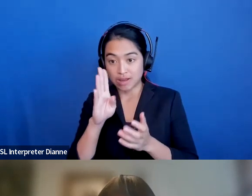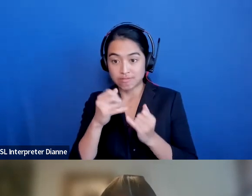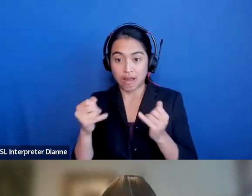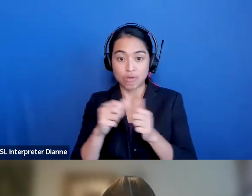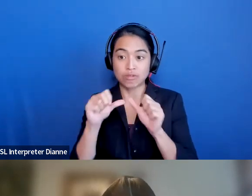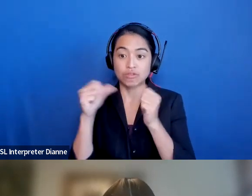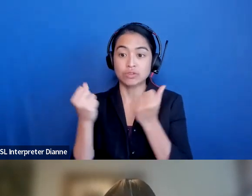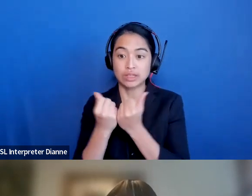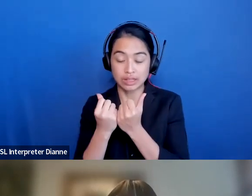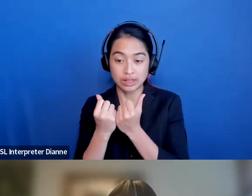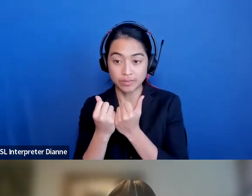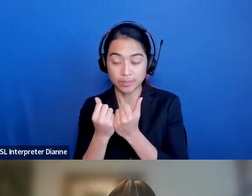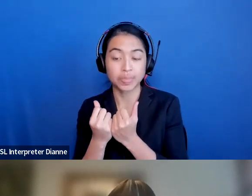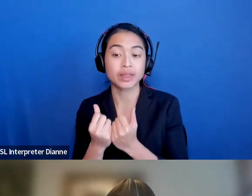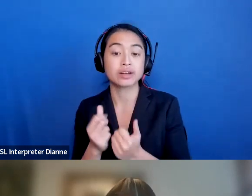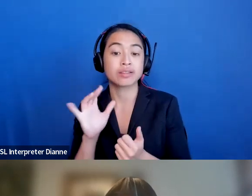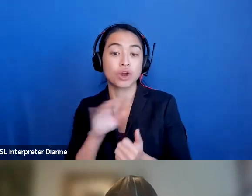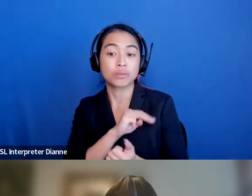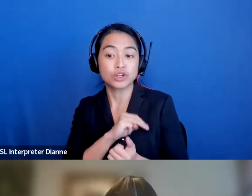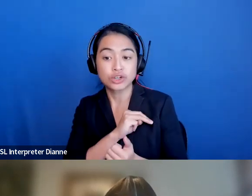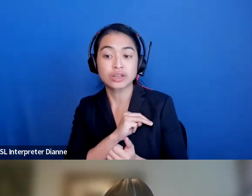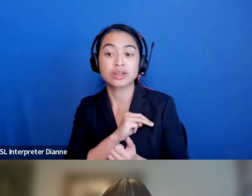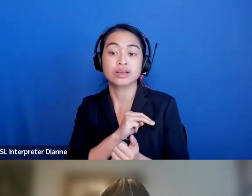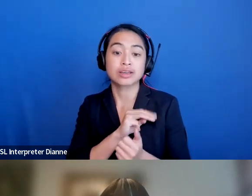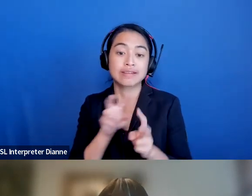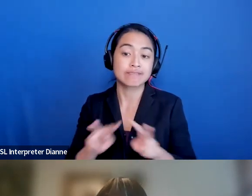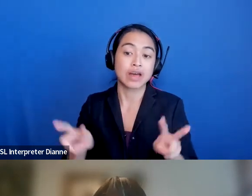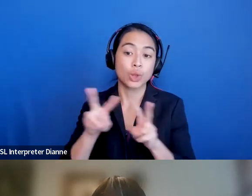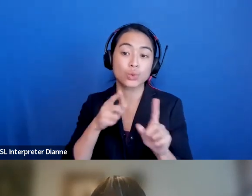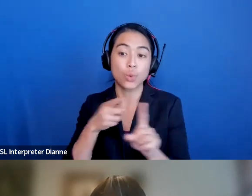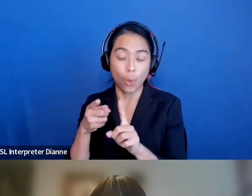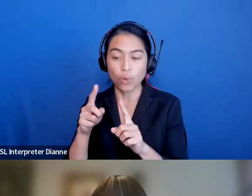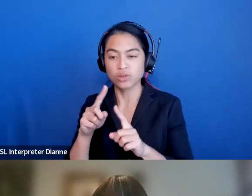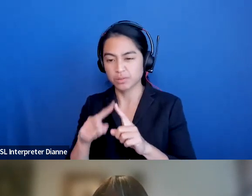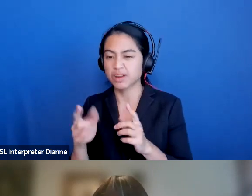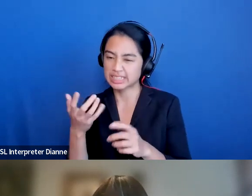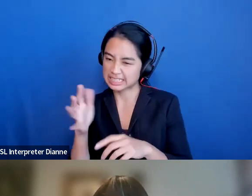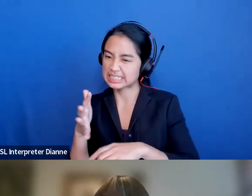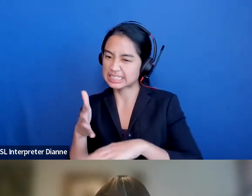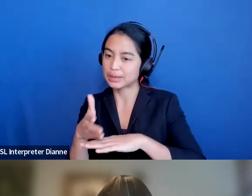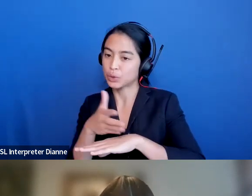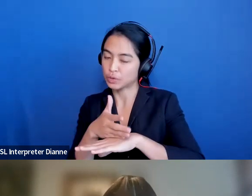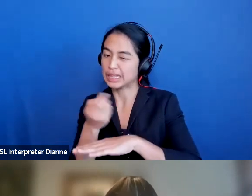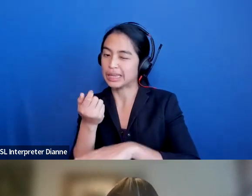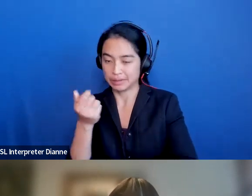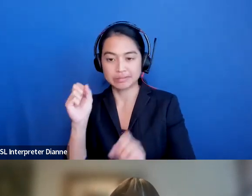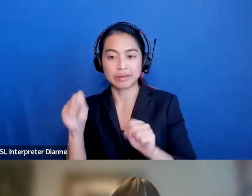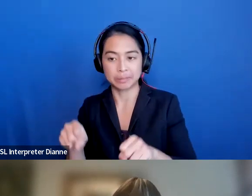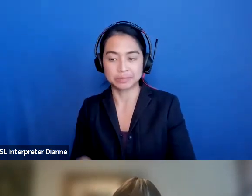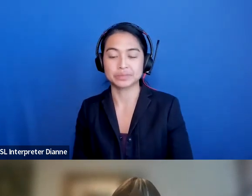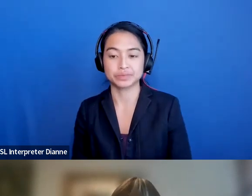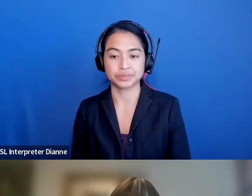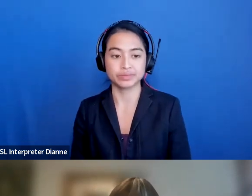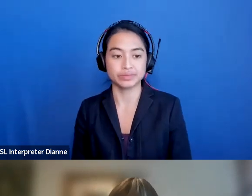agency mission, value, and goals, but there could be a little bit of improvement there.